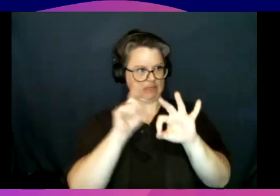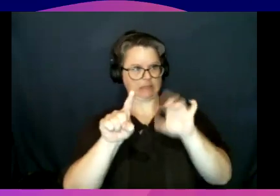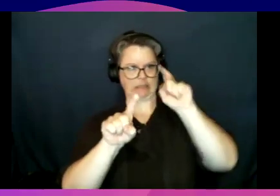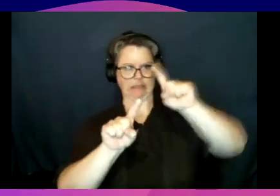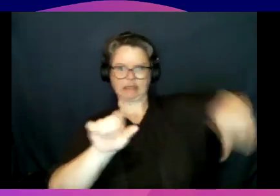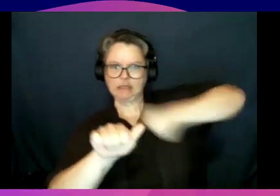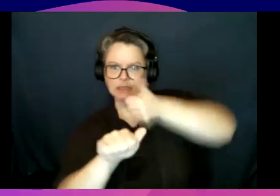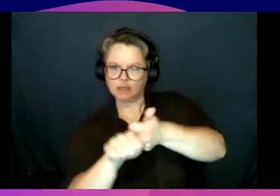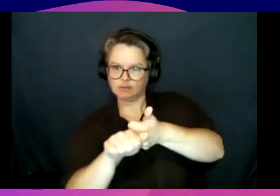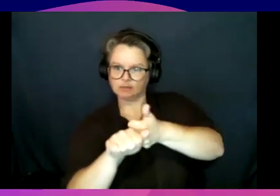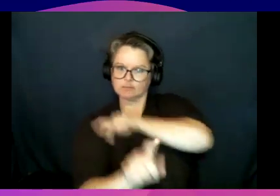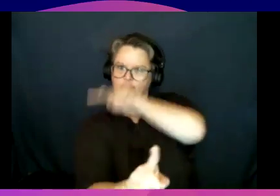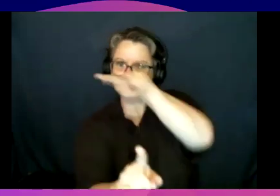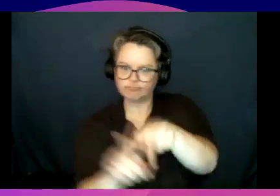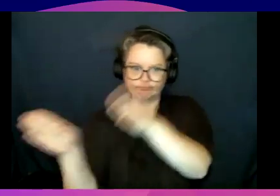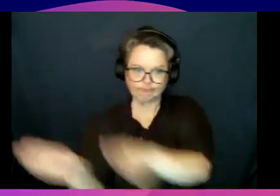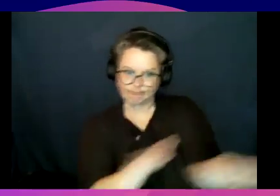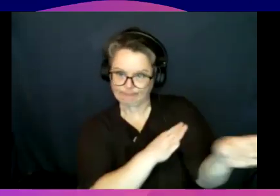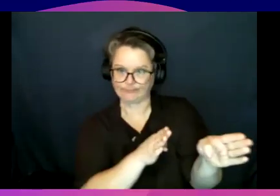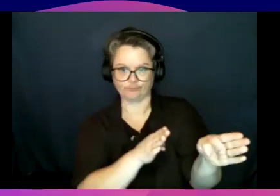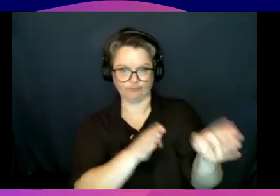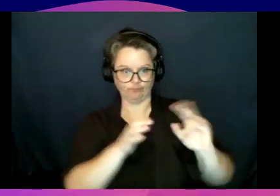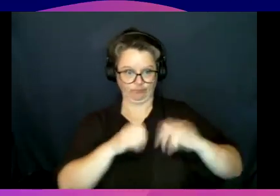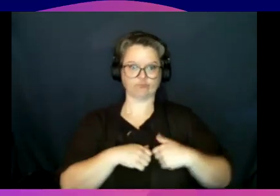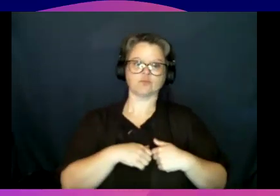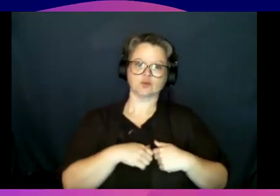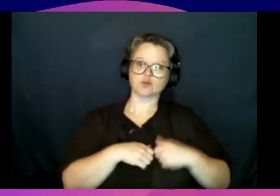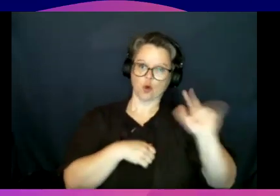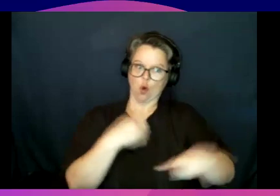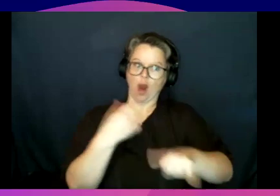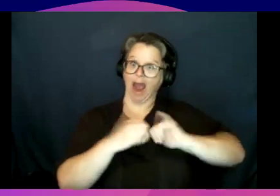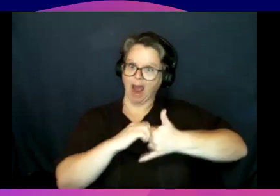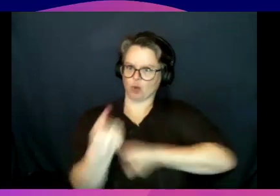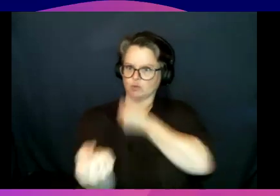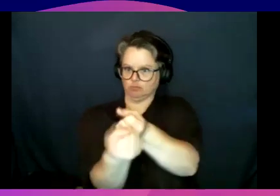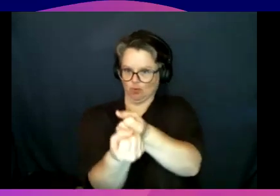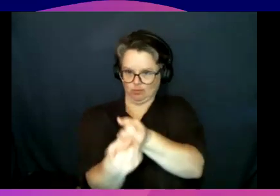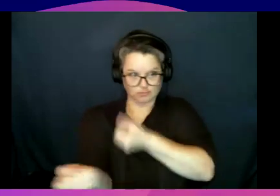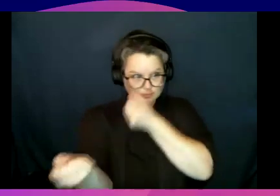when the support is there. So we stayed with support. Collaboration,